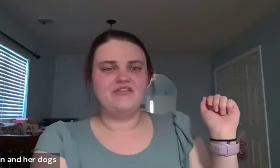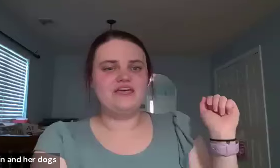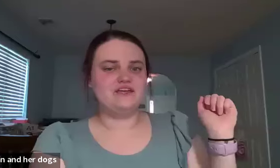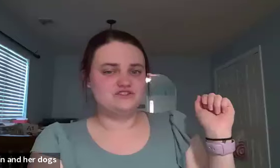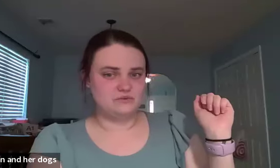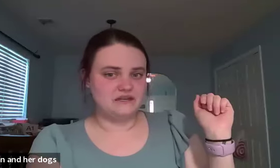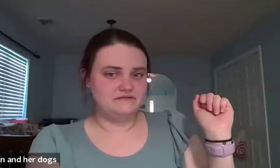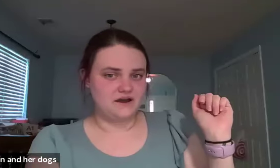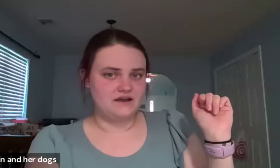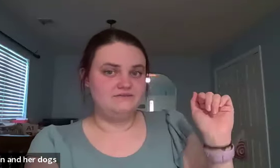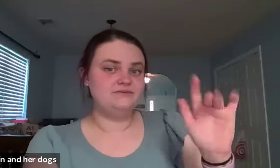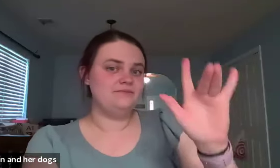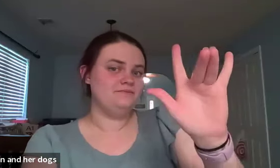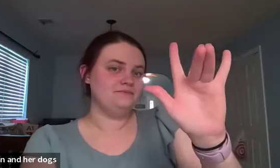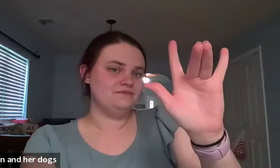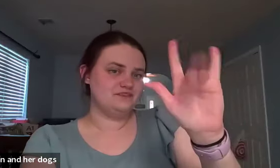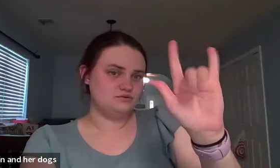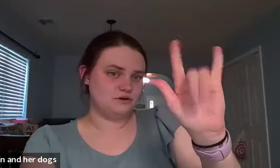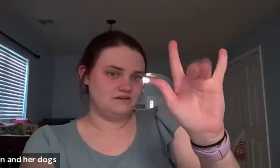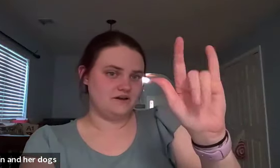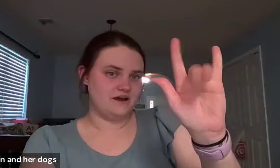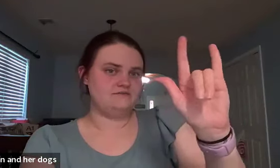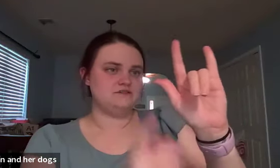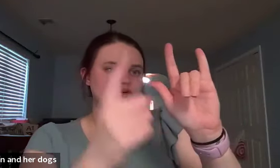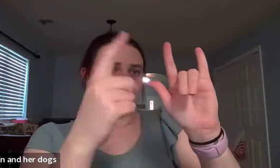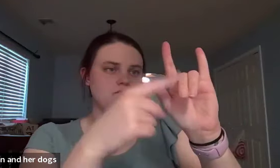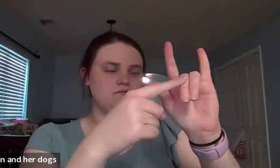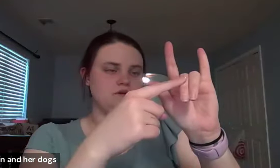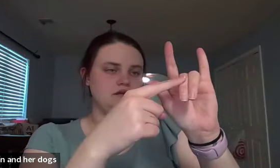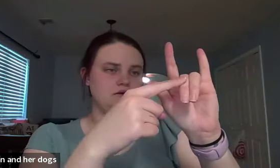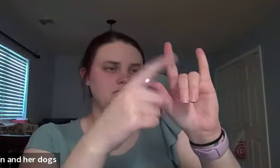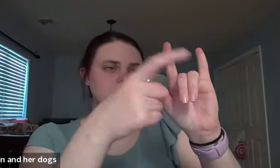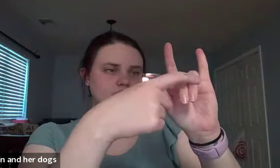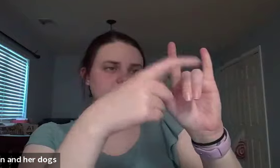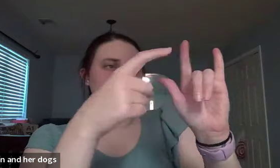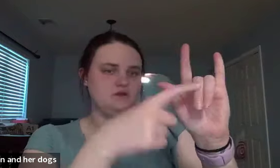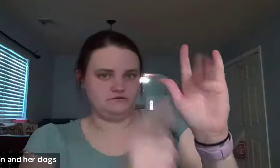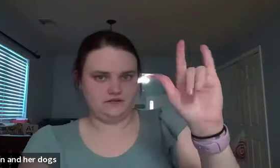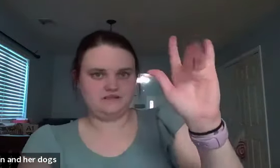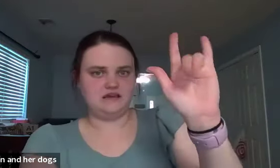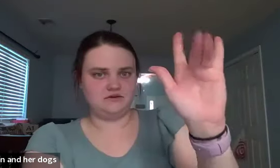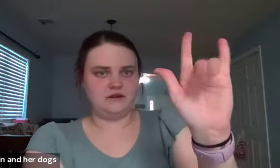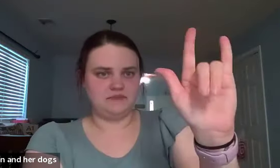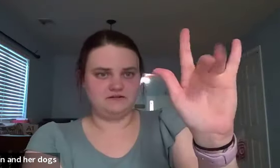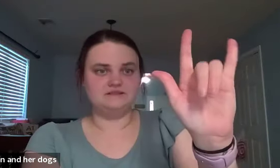And then 25. 25. So your ring and middle finger together and bounce.